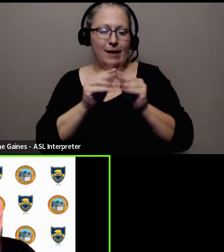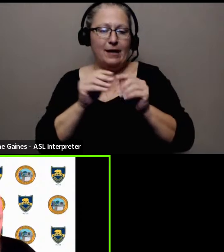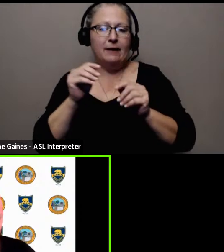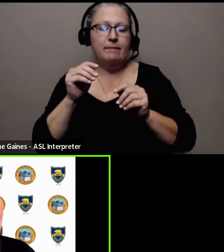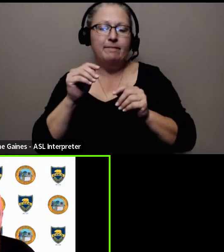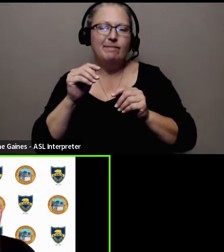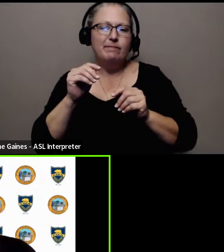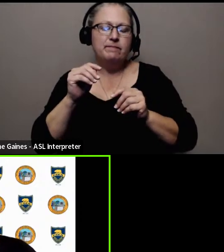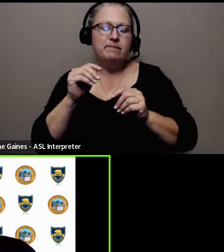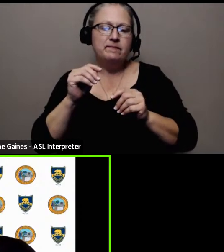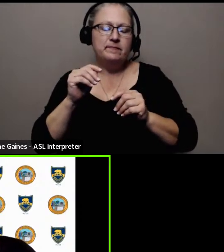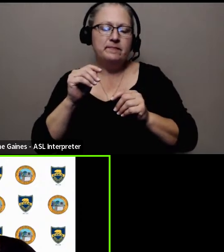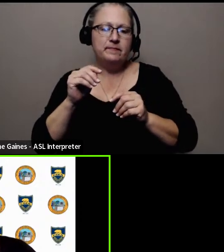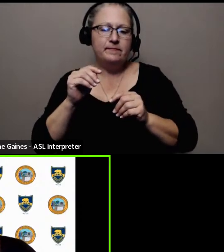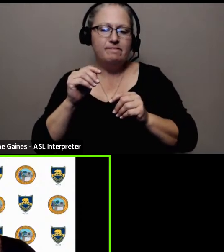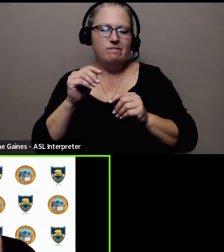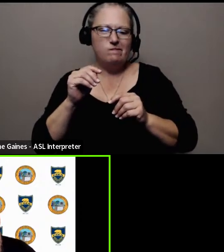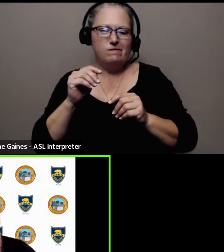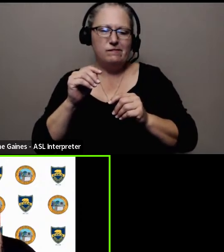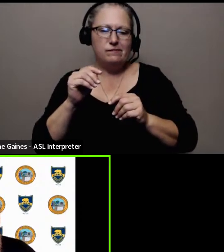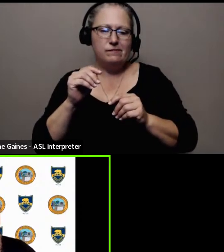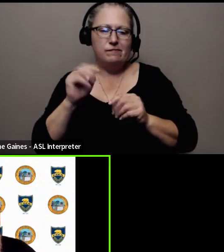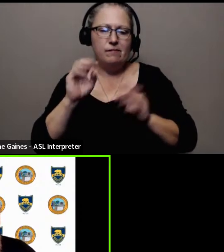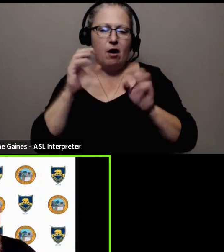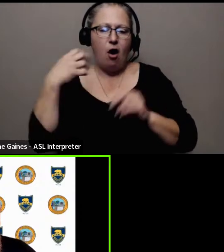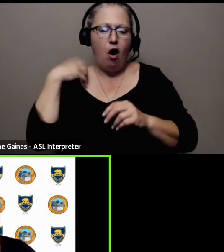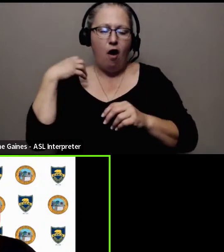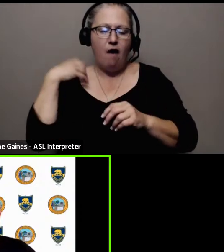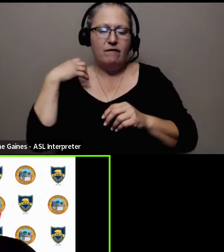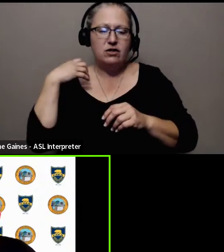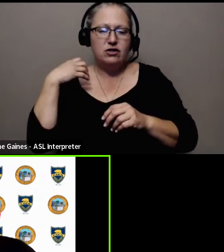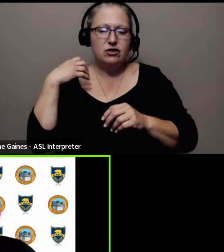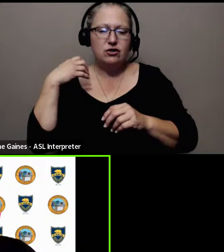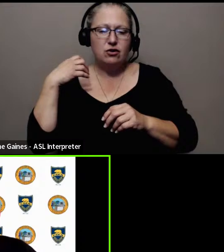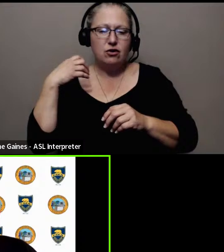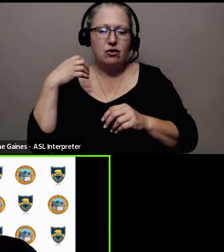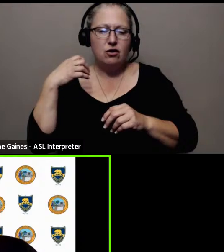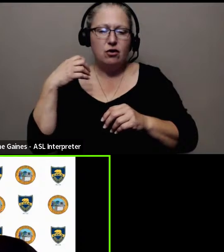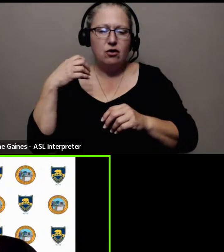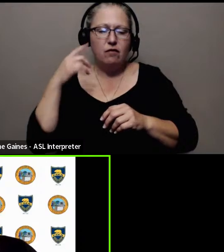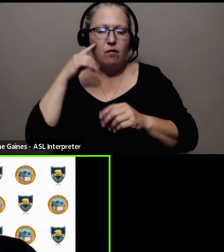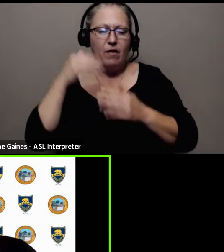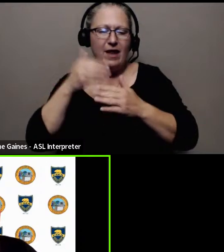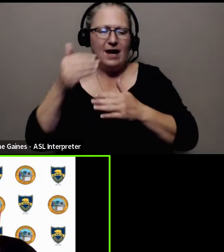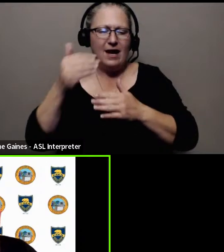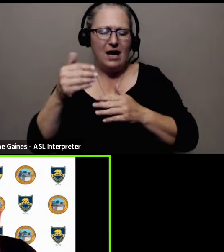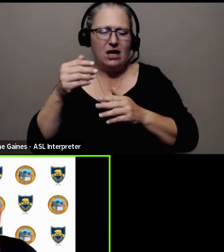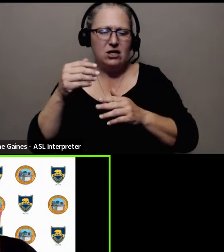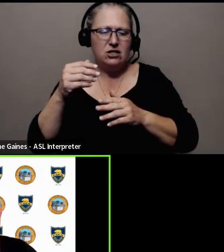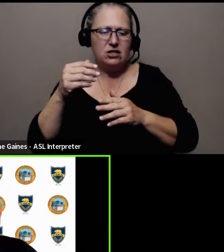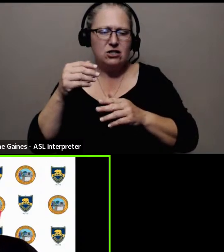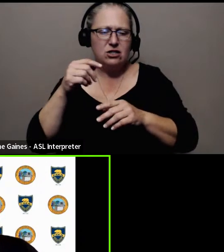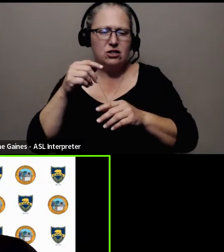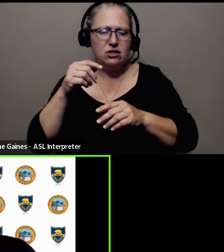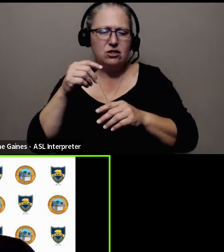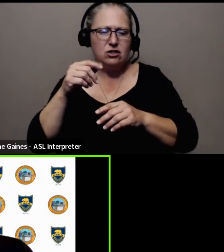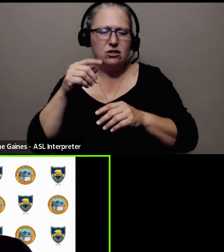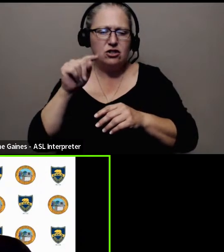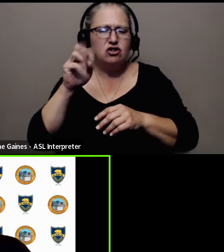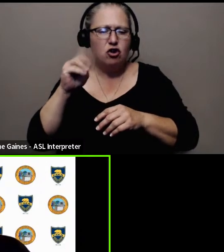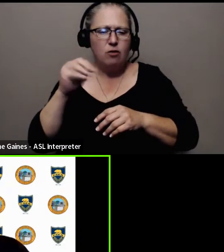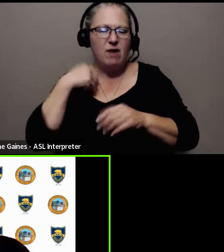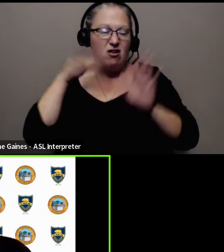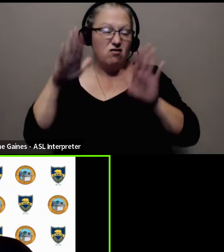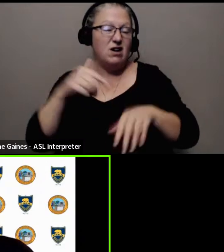where we had our officers re-sworn in for their next term. We had a great time.